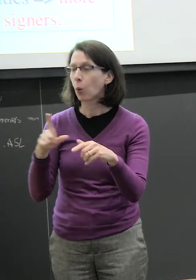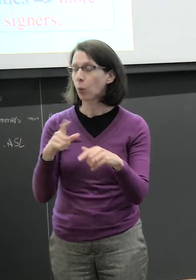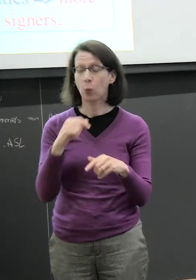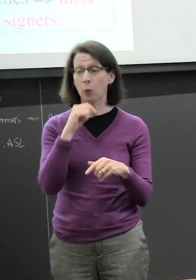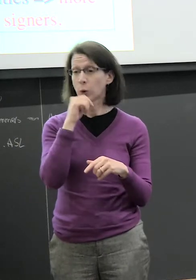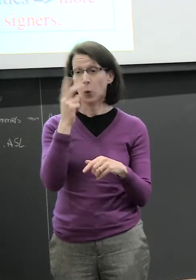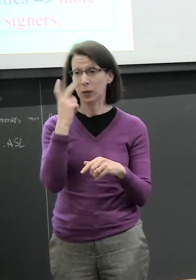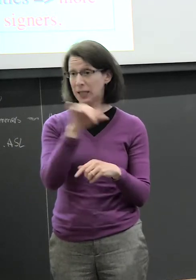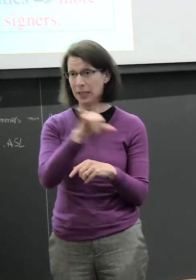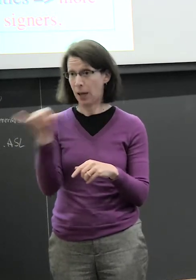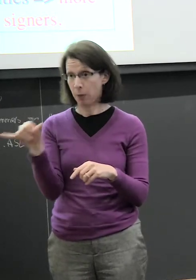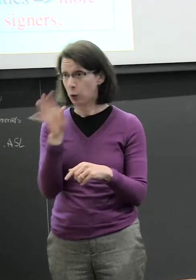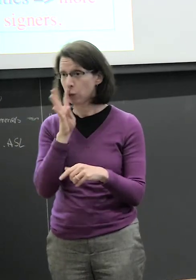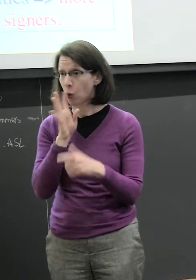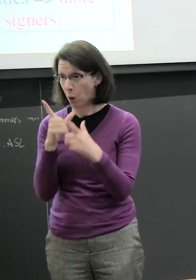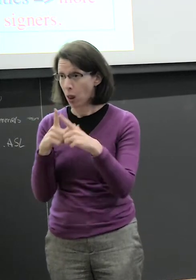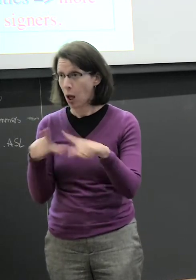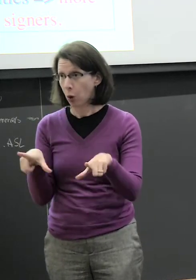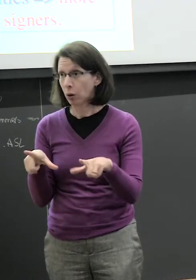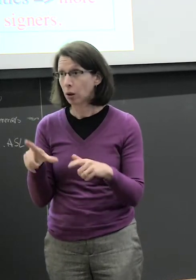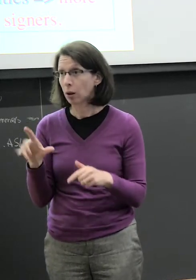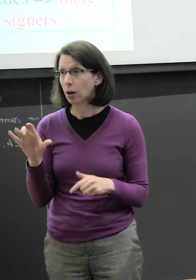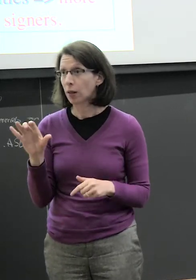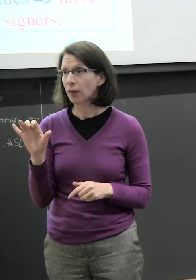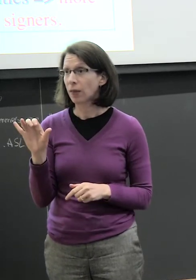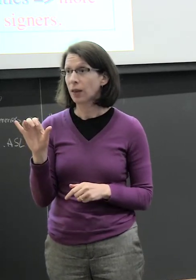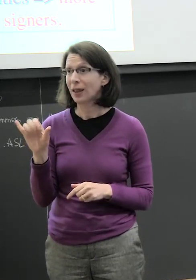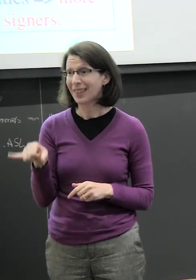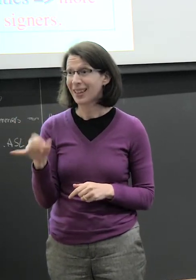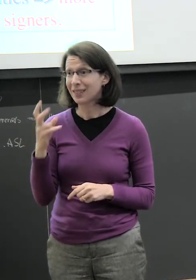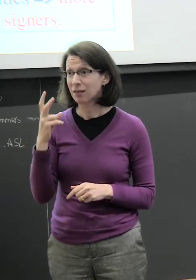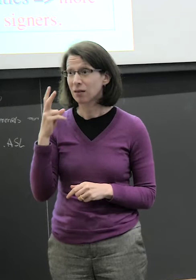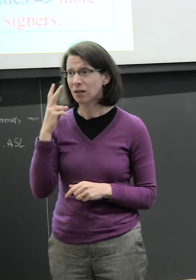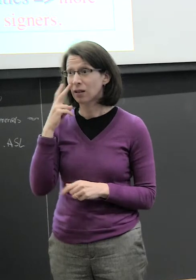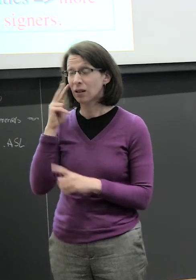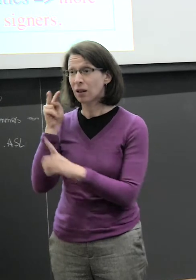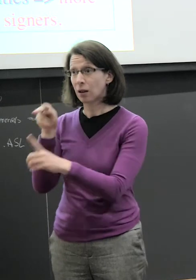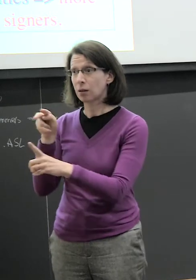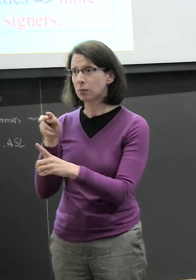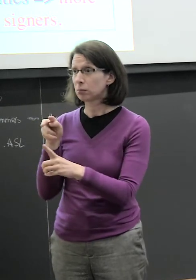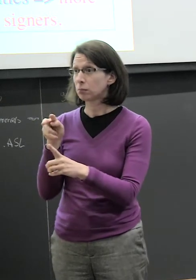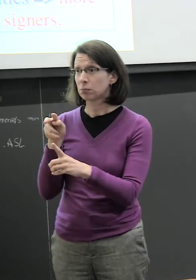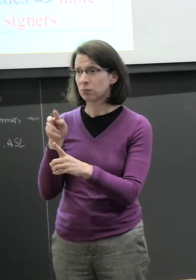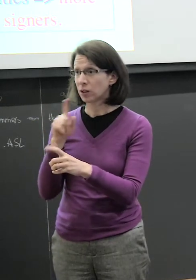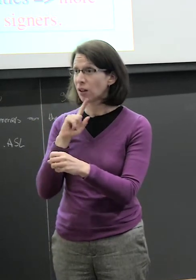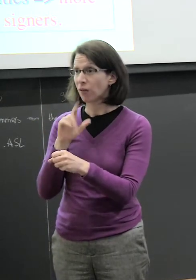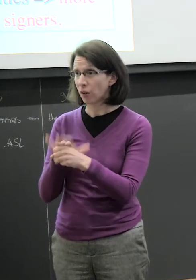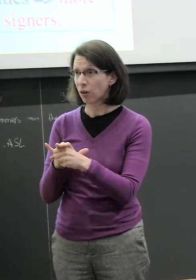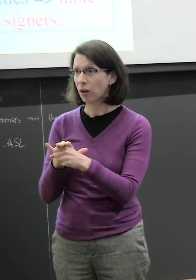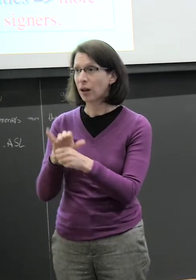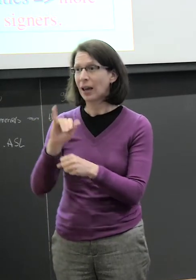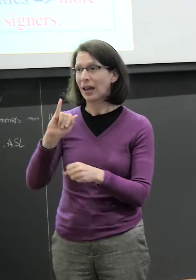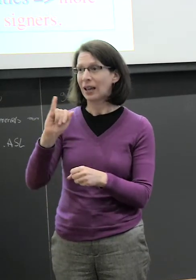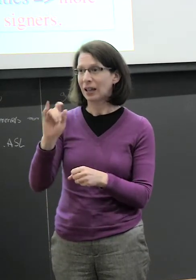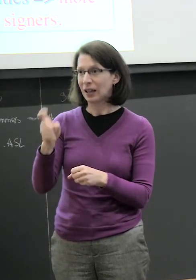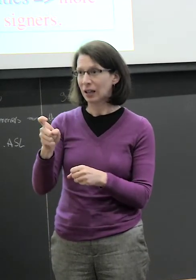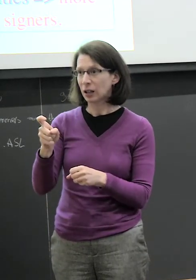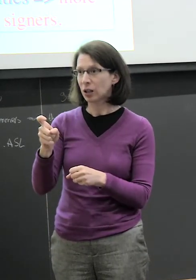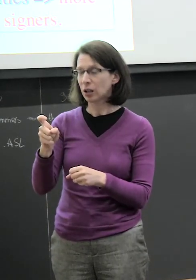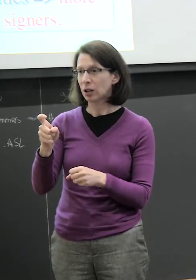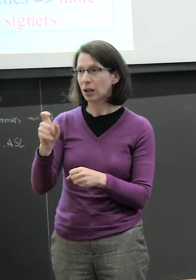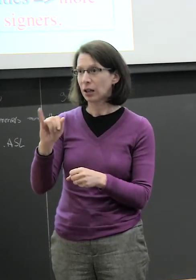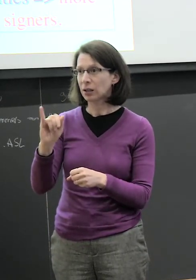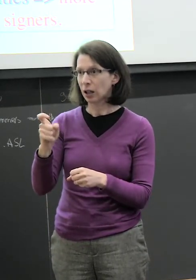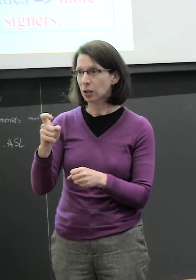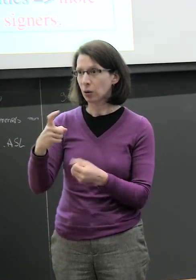spoken language. And disease can be seen as a confirmation of the indices that we postulate. Mm-hmm.